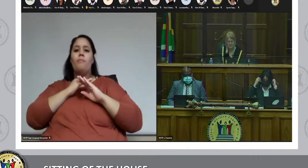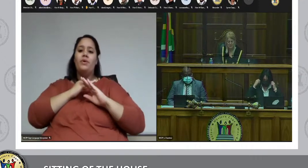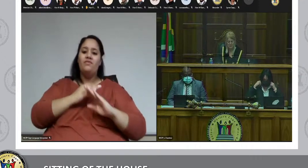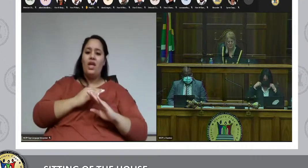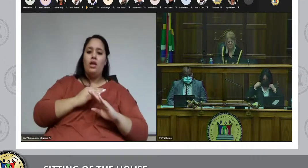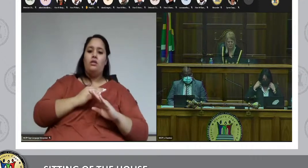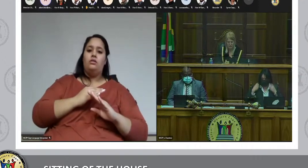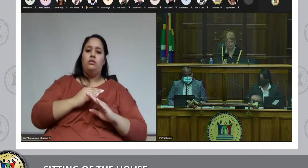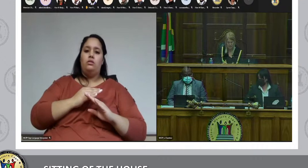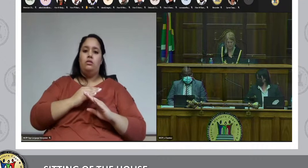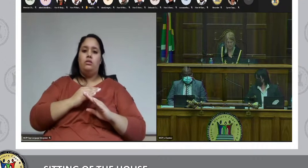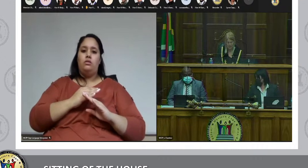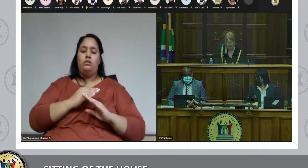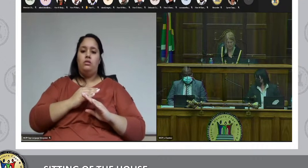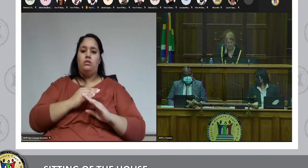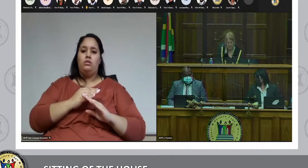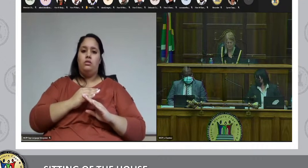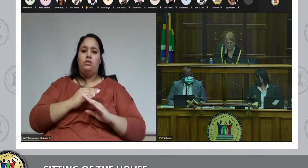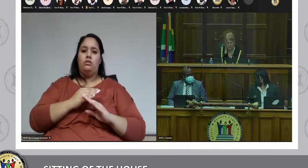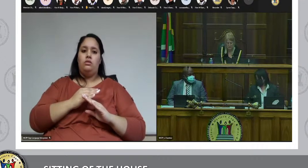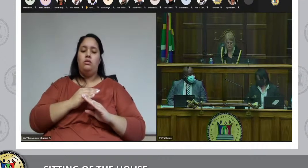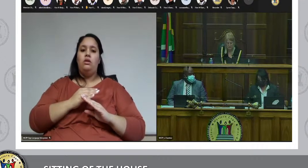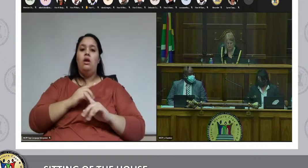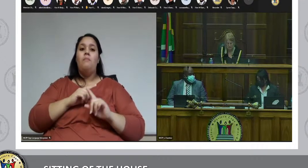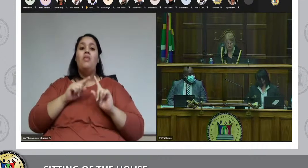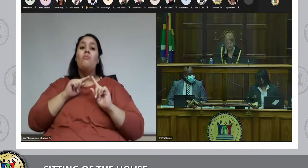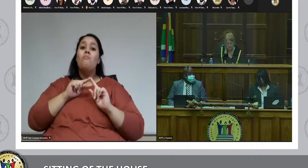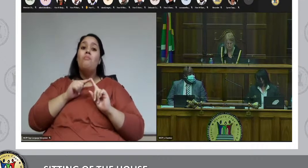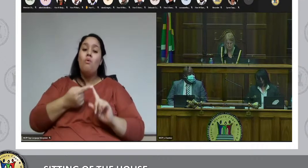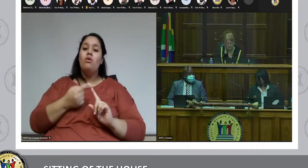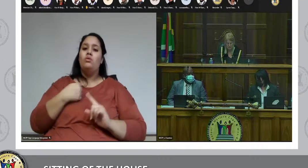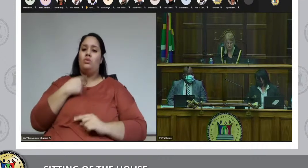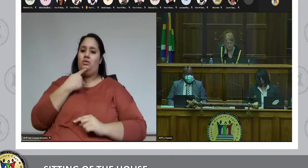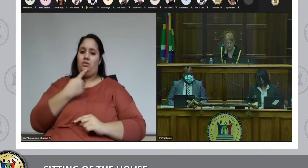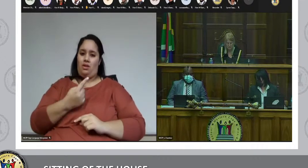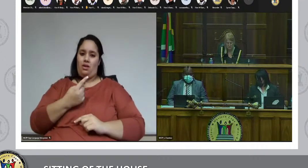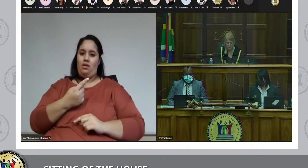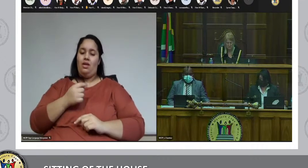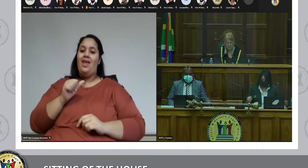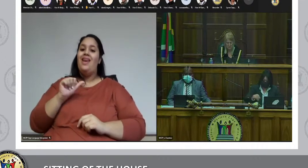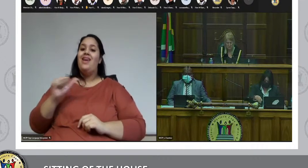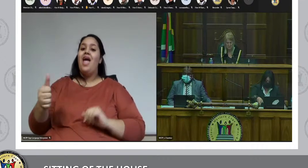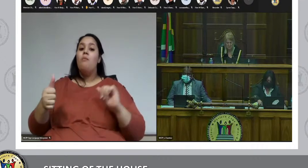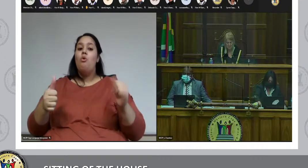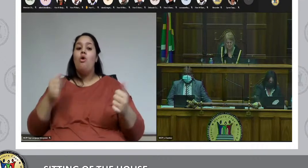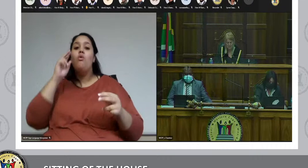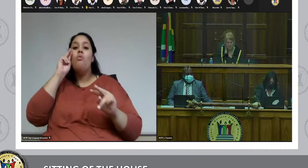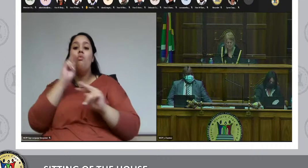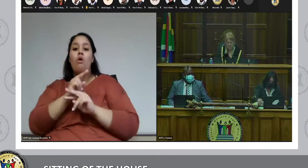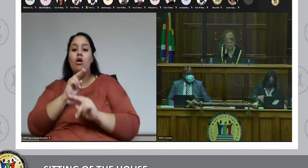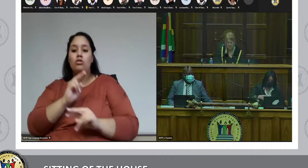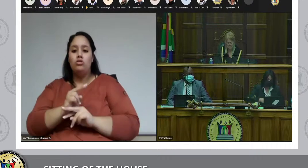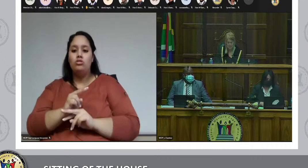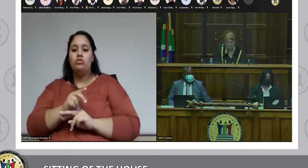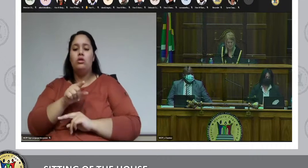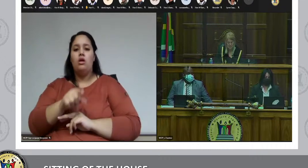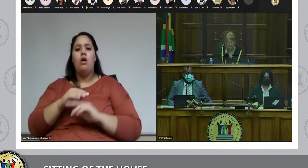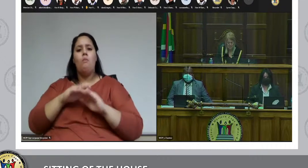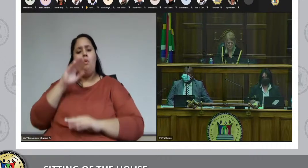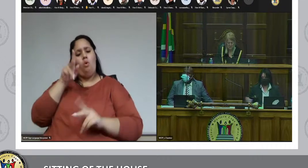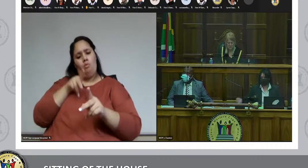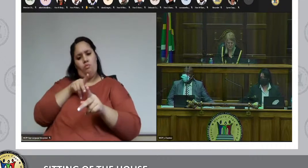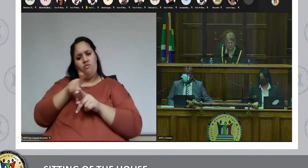police arrive. So the point we're just making, the neighborhood watchers have become far more professional